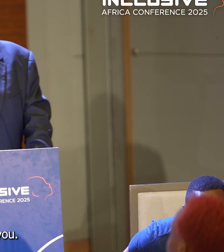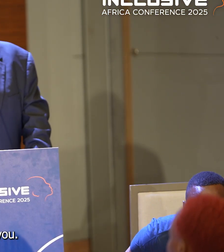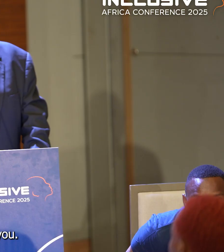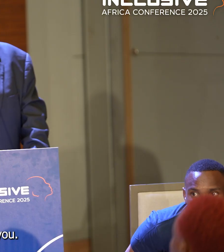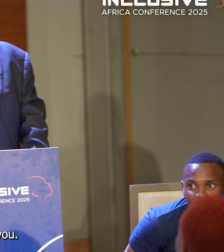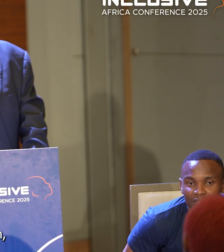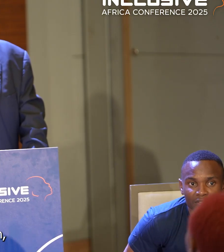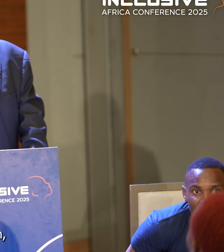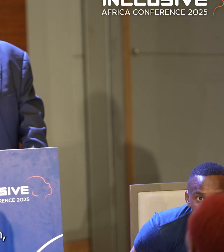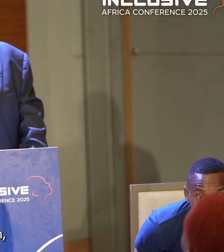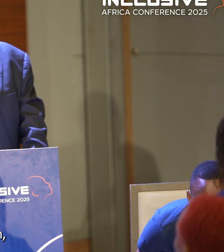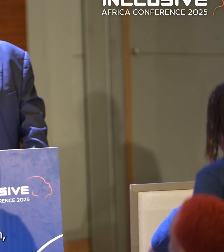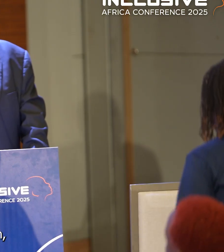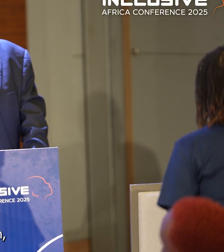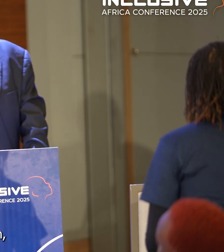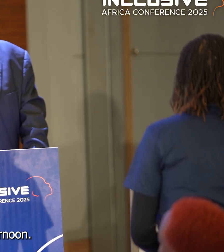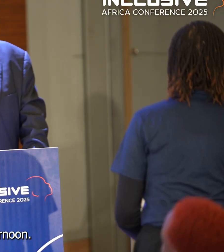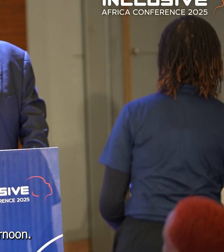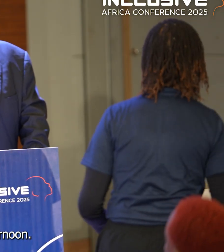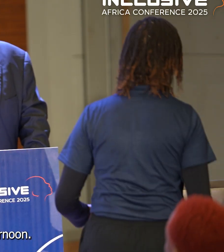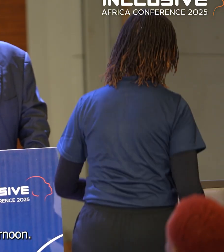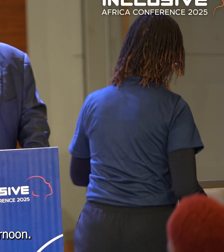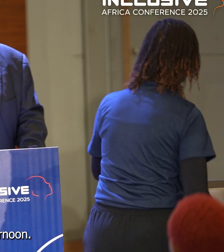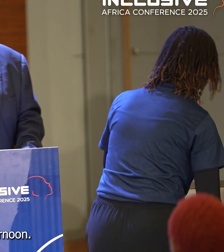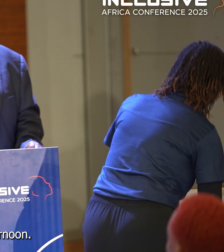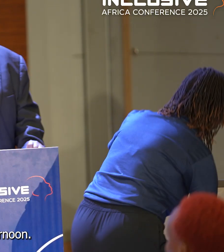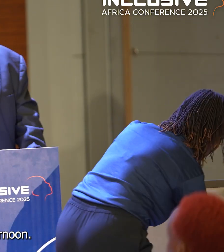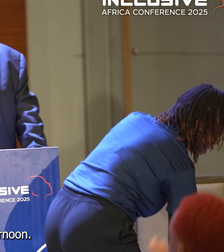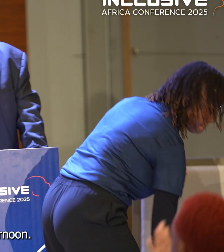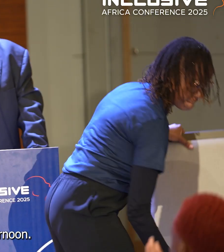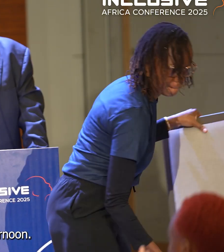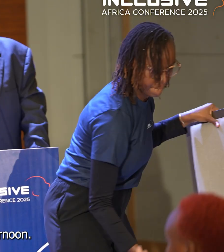Thank you, Mika. Good afternoon.